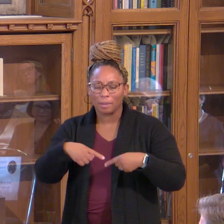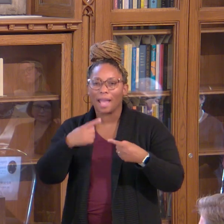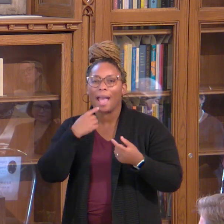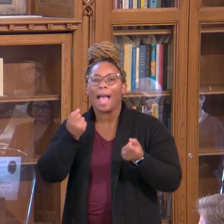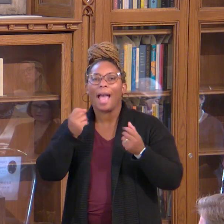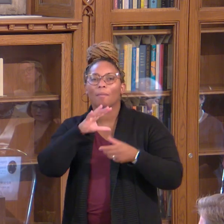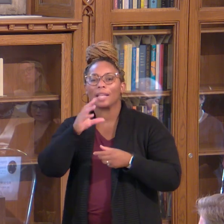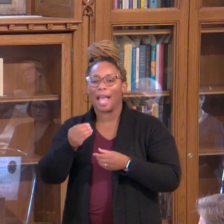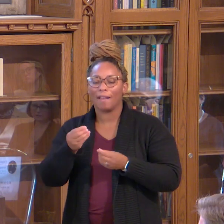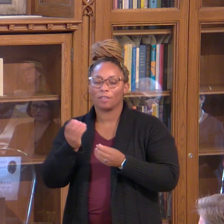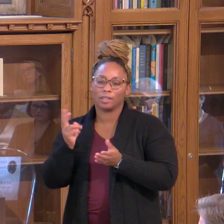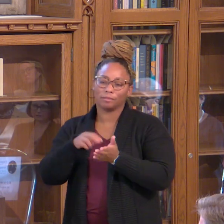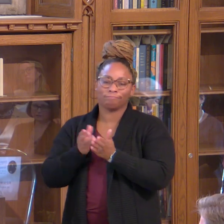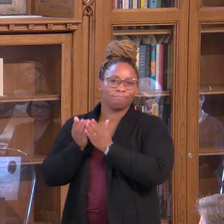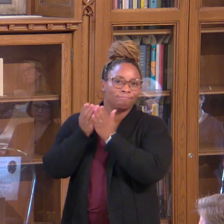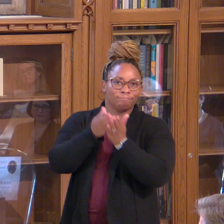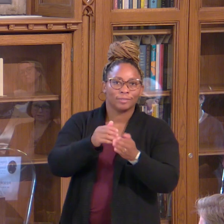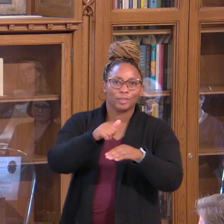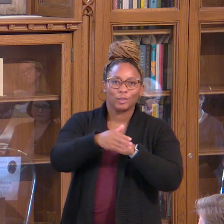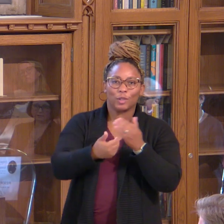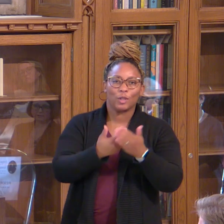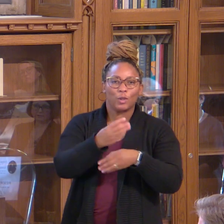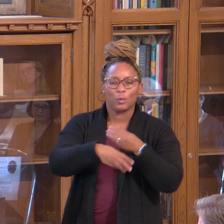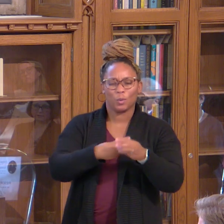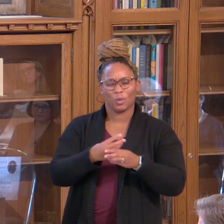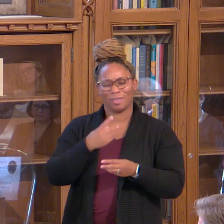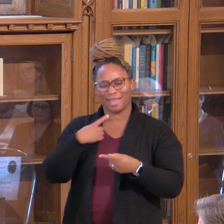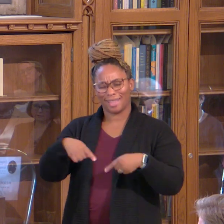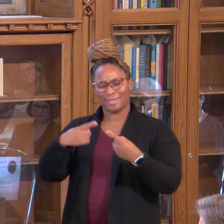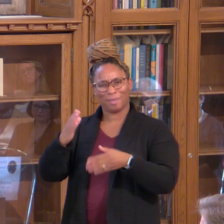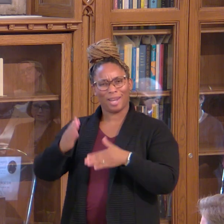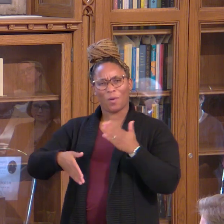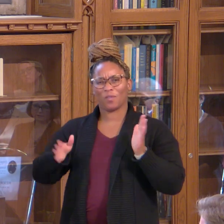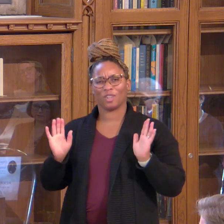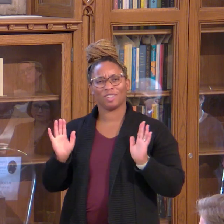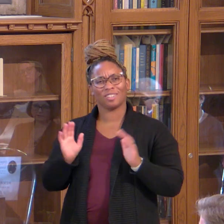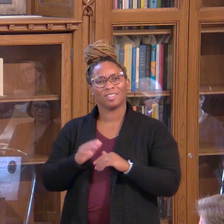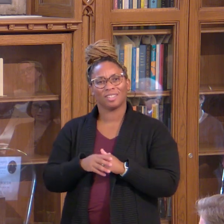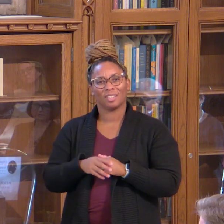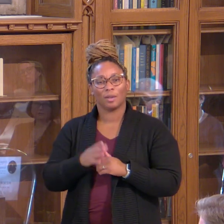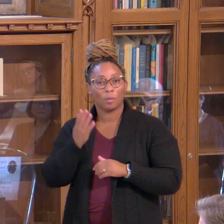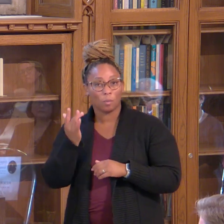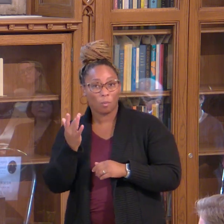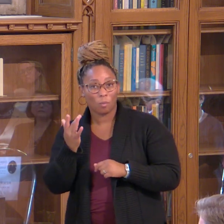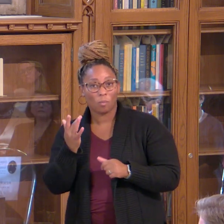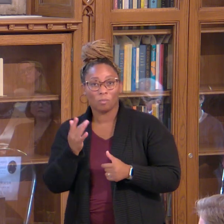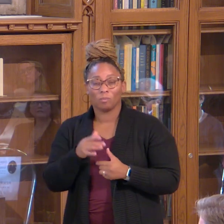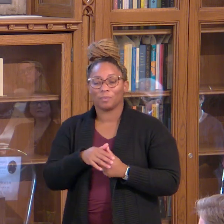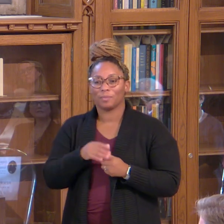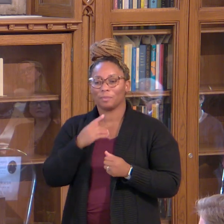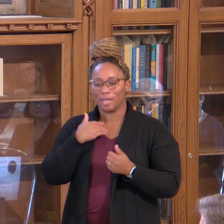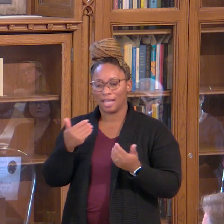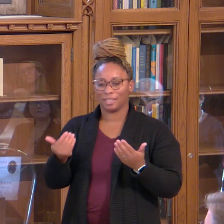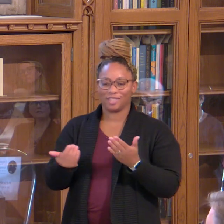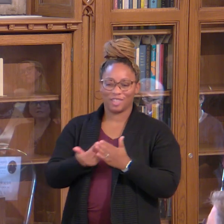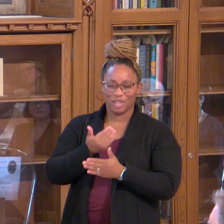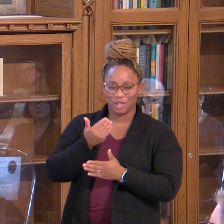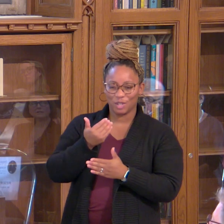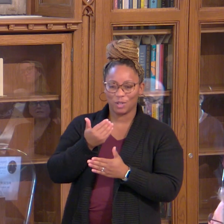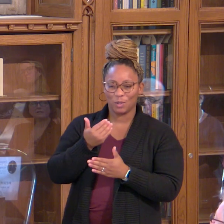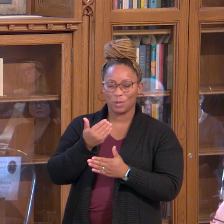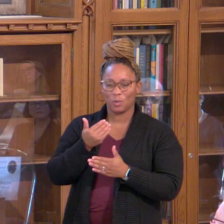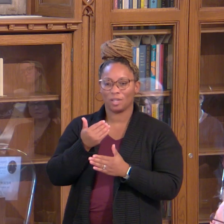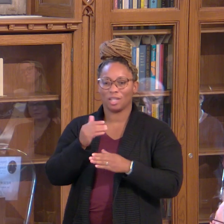shipped to the new world that debate is over now and that debate is over now because of the new